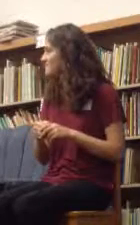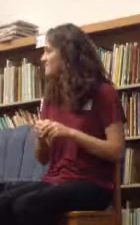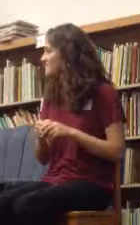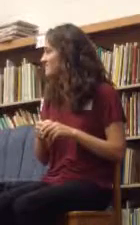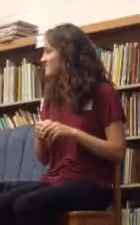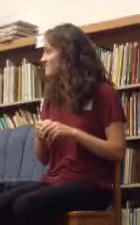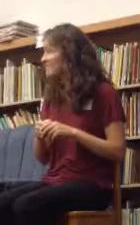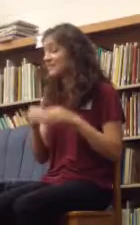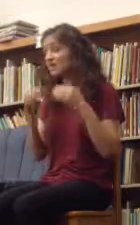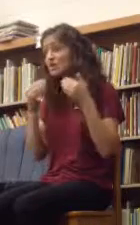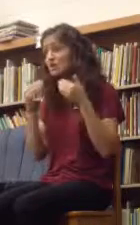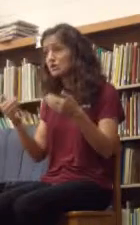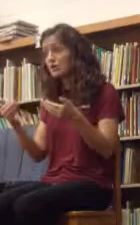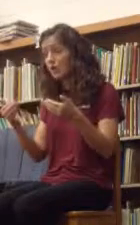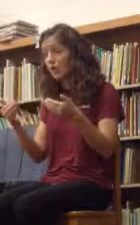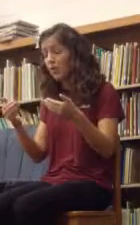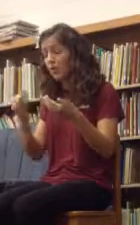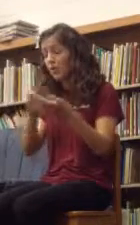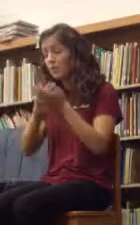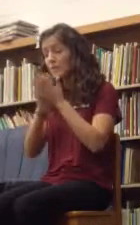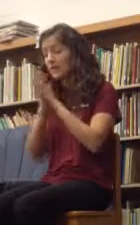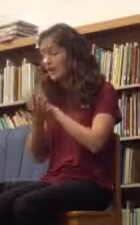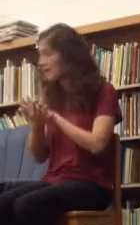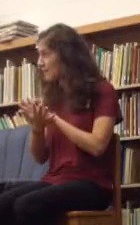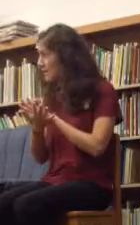So it made itself into